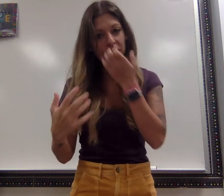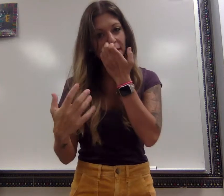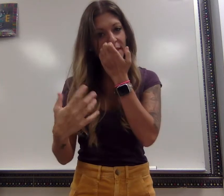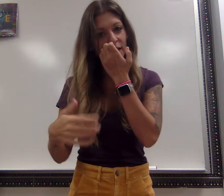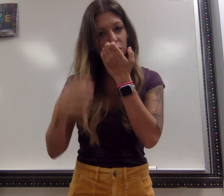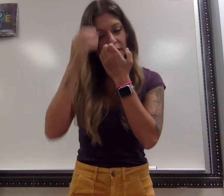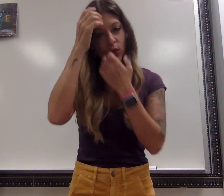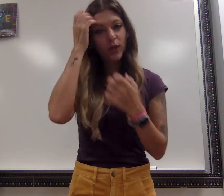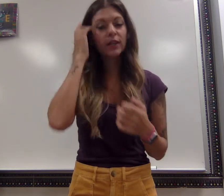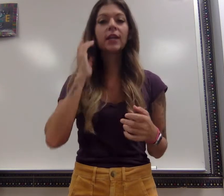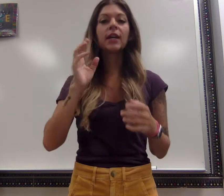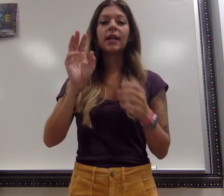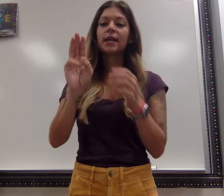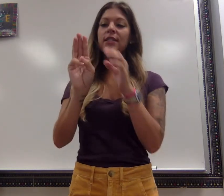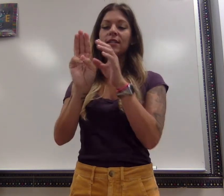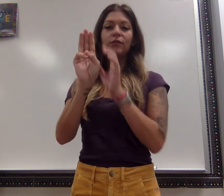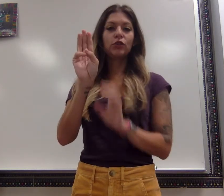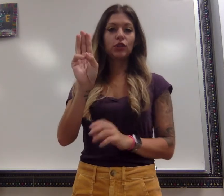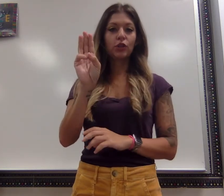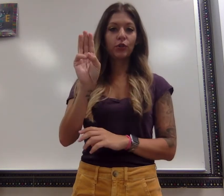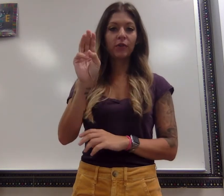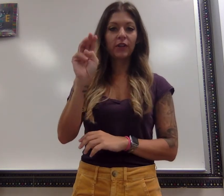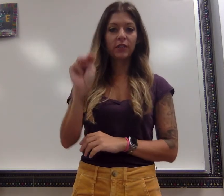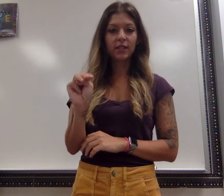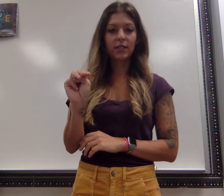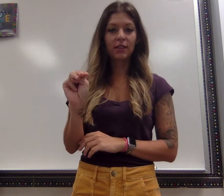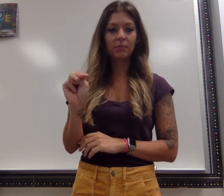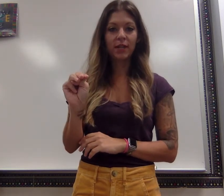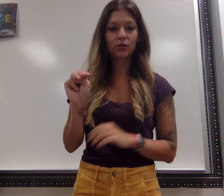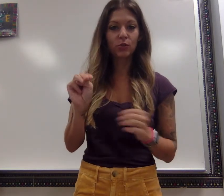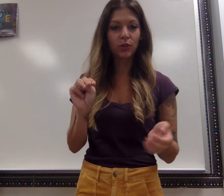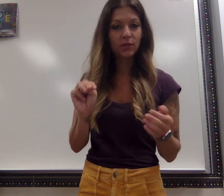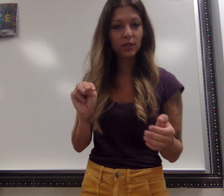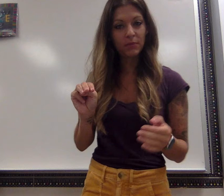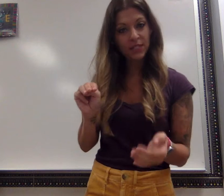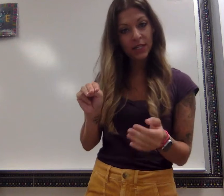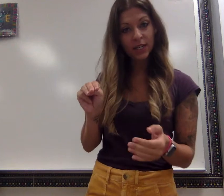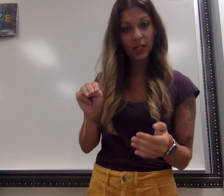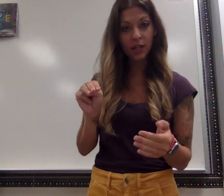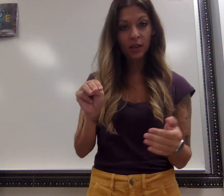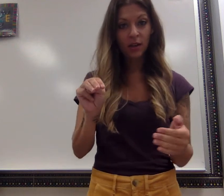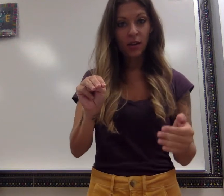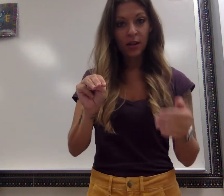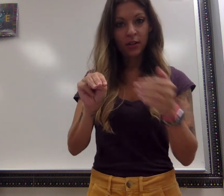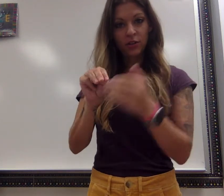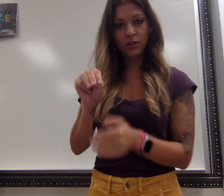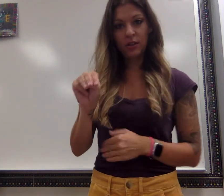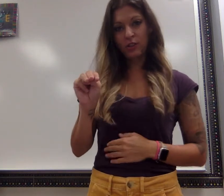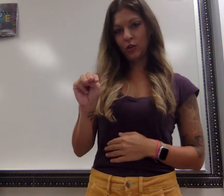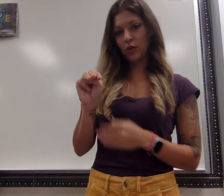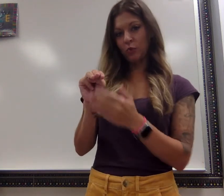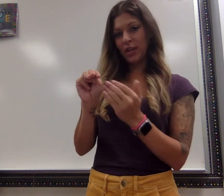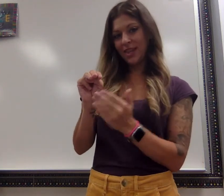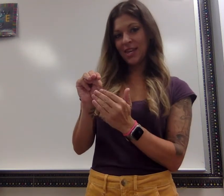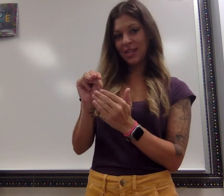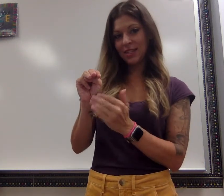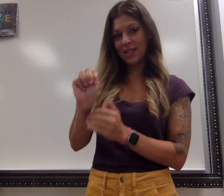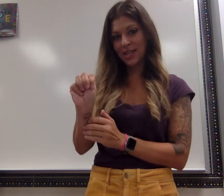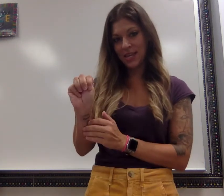signing naturally and quickly, it's as if you just took 3 fingers and set them down. So when you see me signing it, it's gonna look more like this than